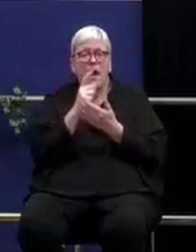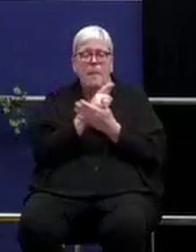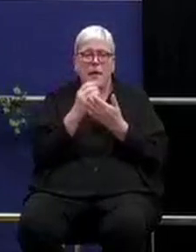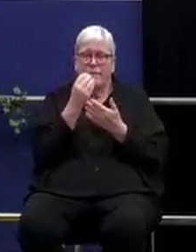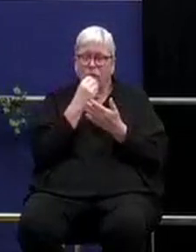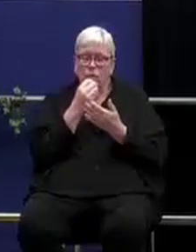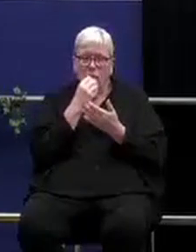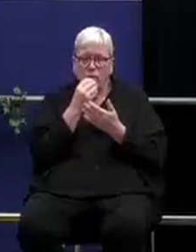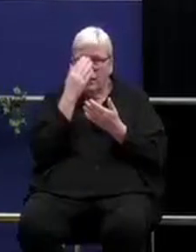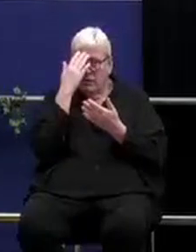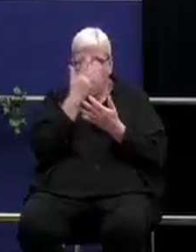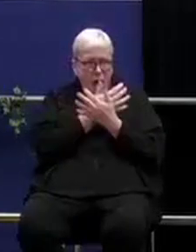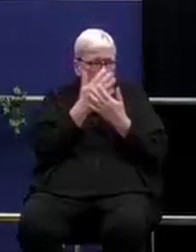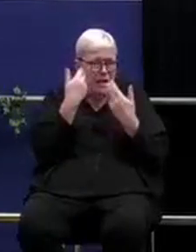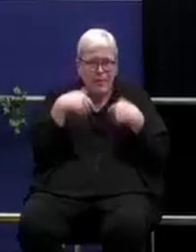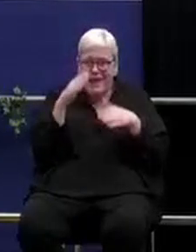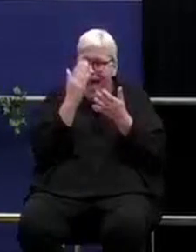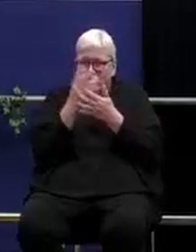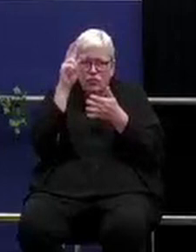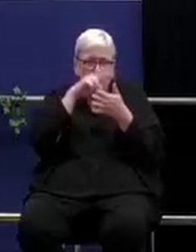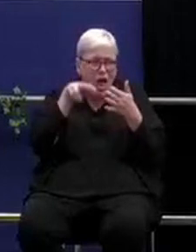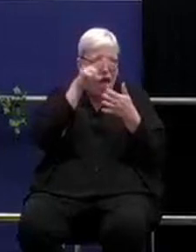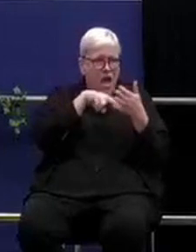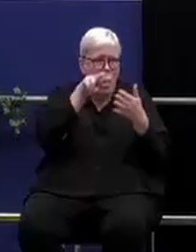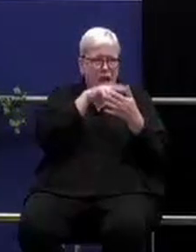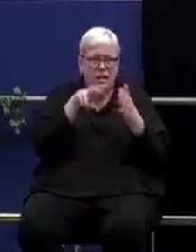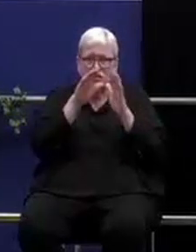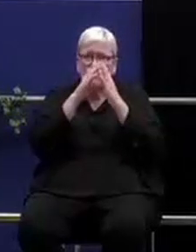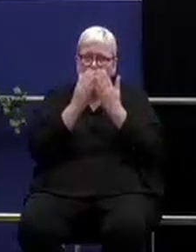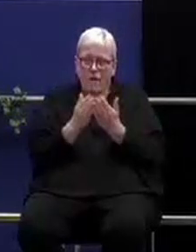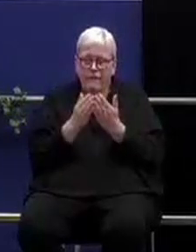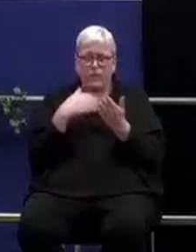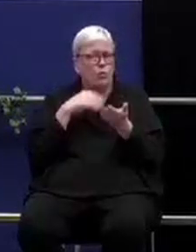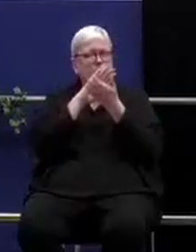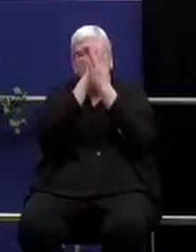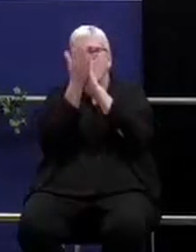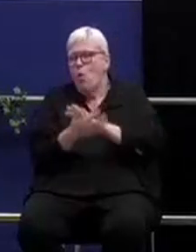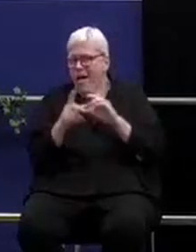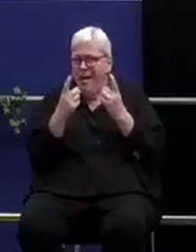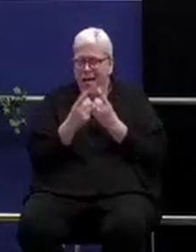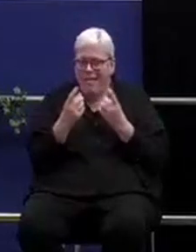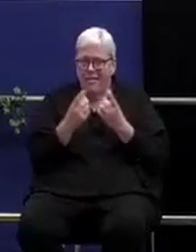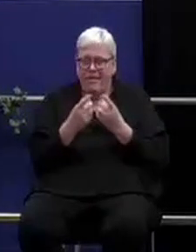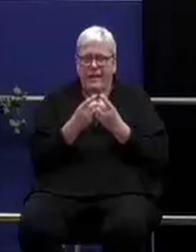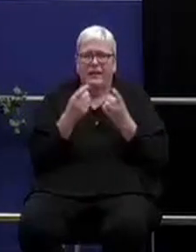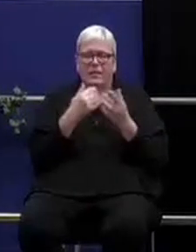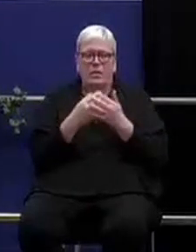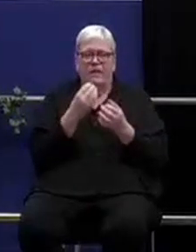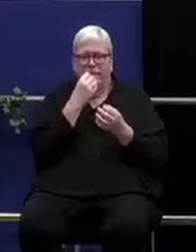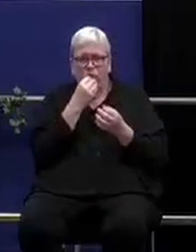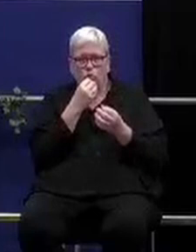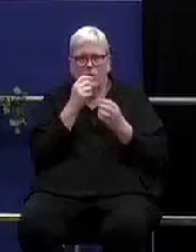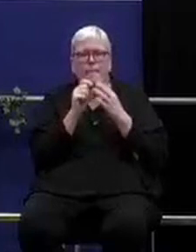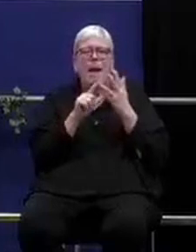don't know how many of you have actually read the novel yet, so I hope I'm not spoiling anything, but there are these food